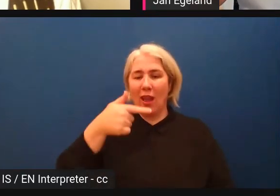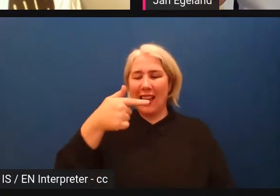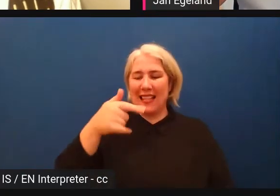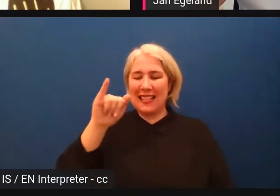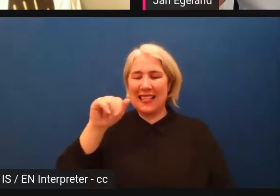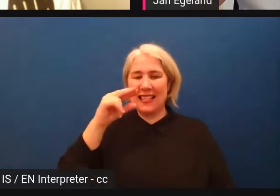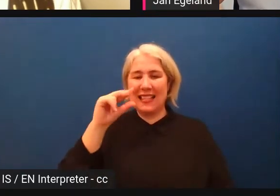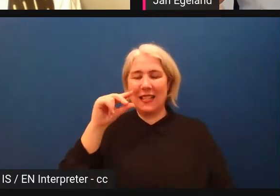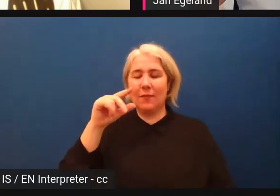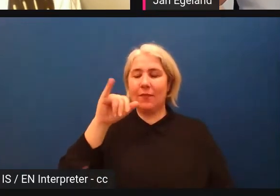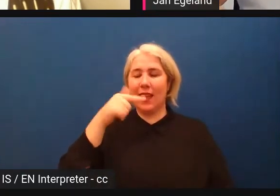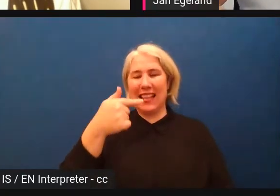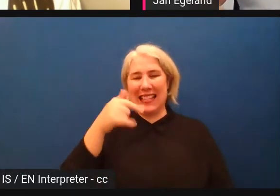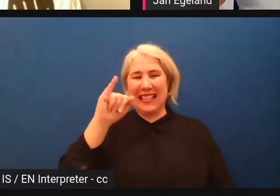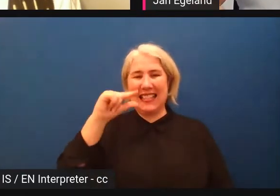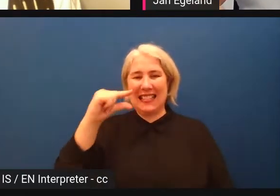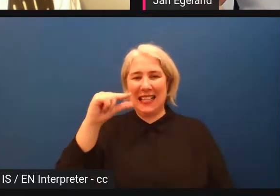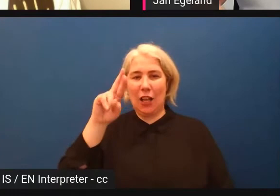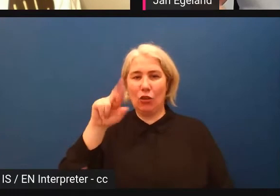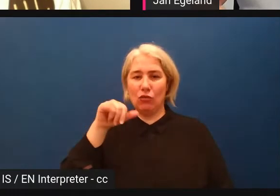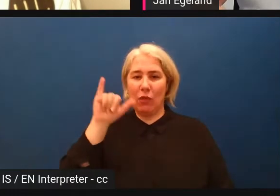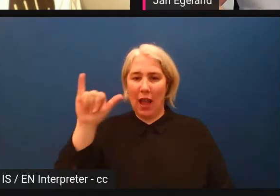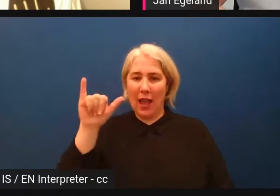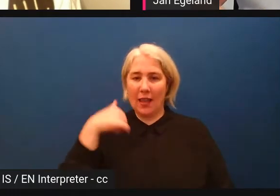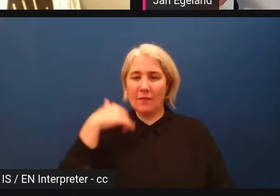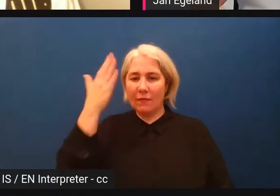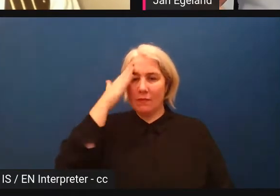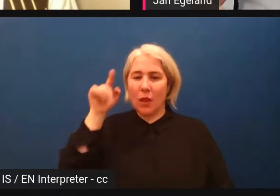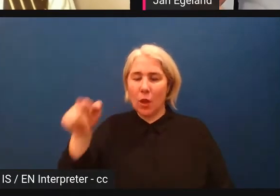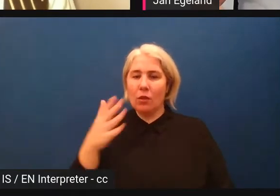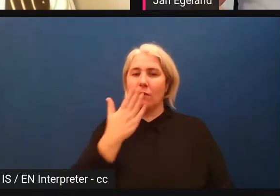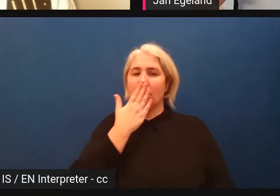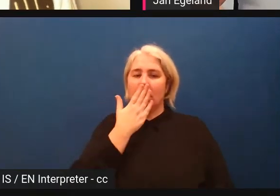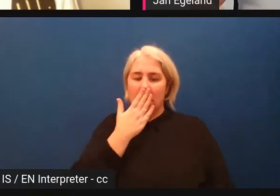among the few who really spoke out in the early stages.